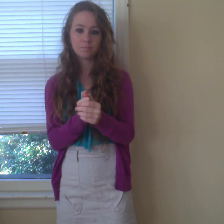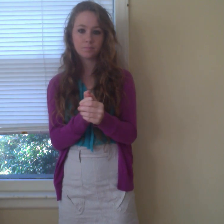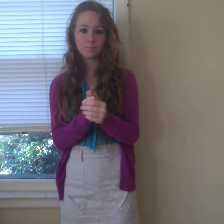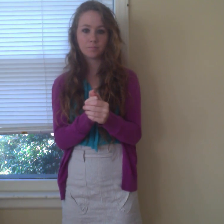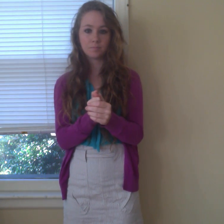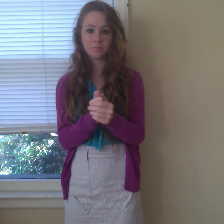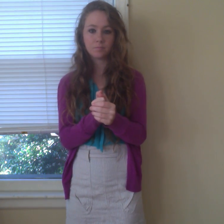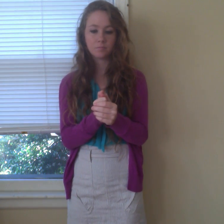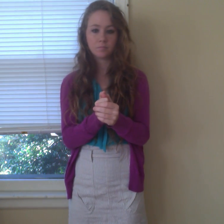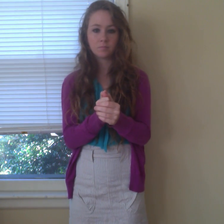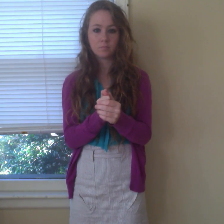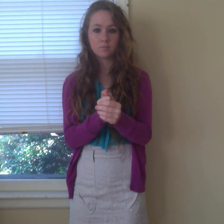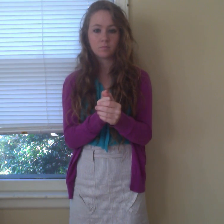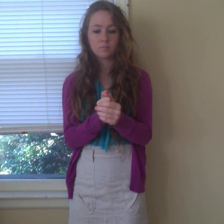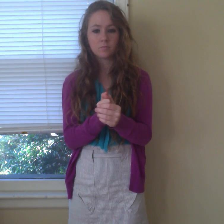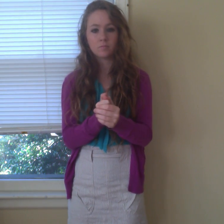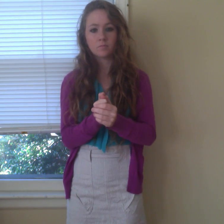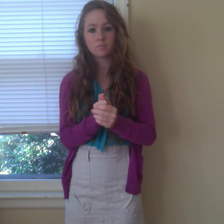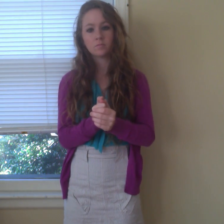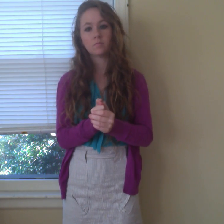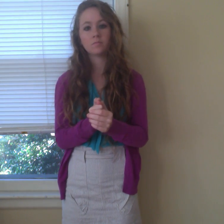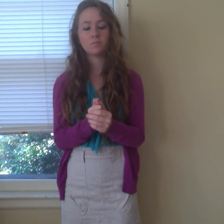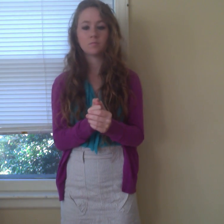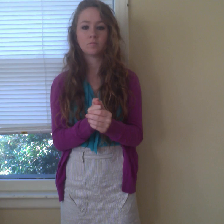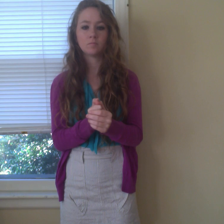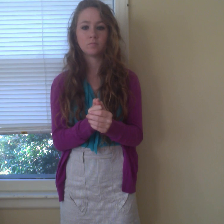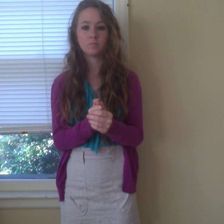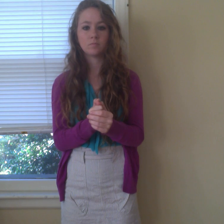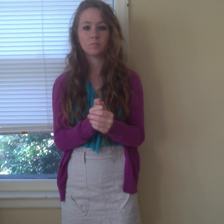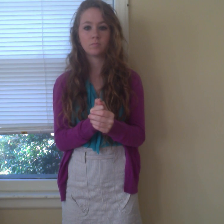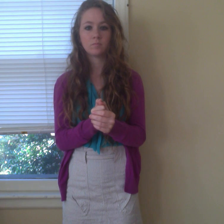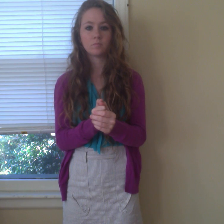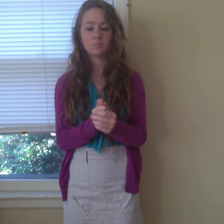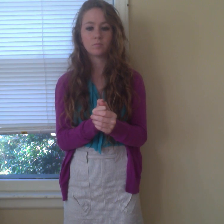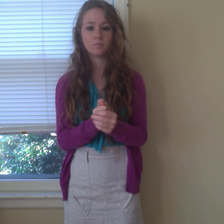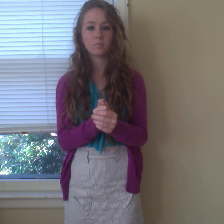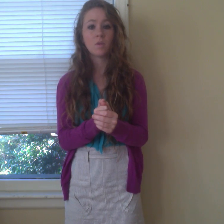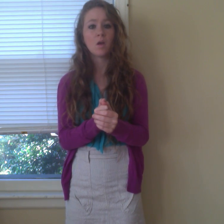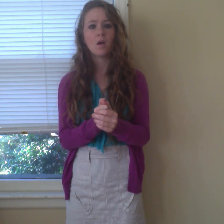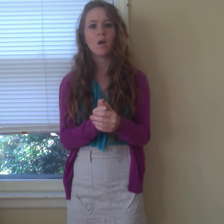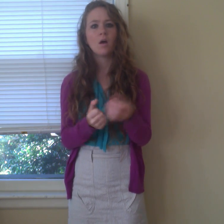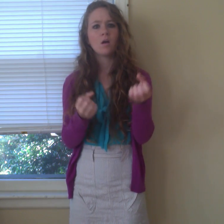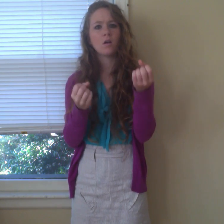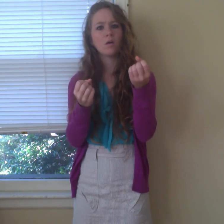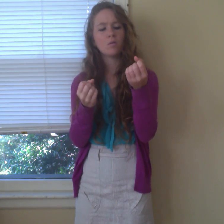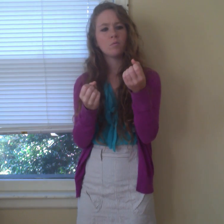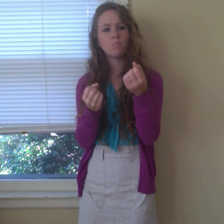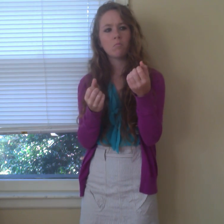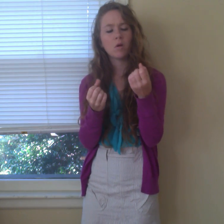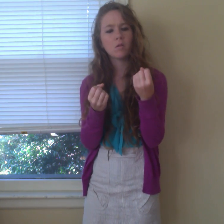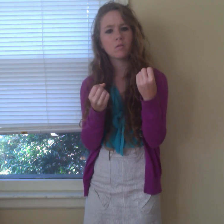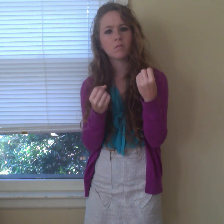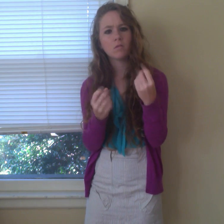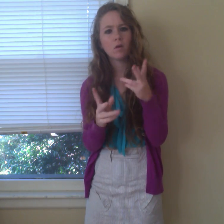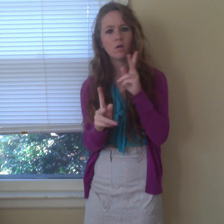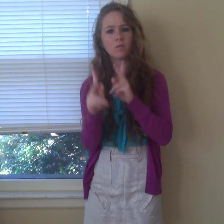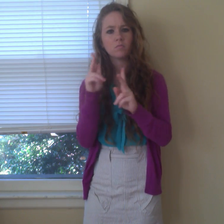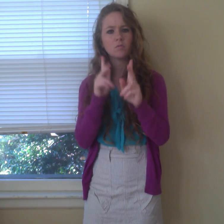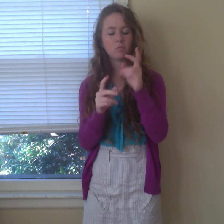Many Americans would be surprised to learn that the word democracy does not appear in the Declaration of Independence or the U.S. Constitution, nor